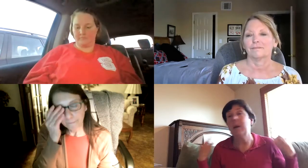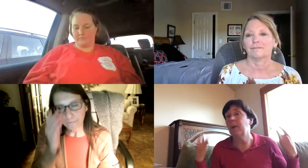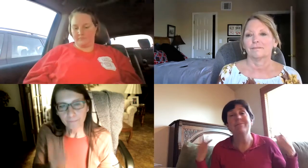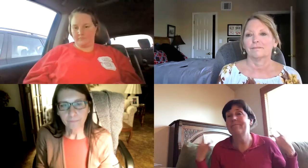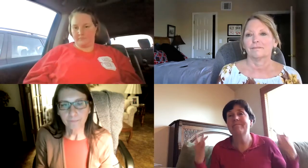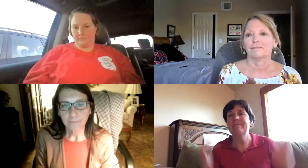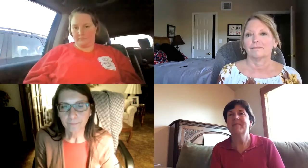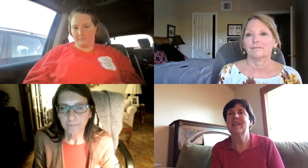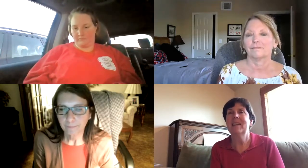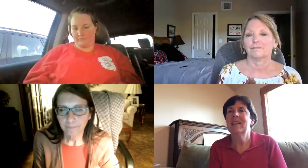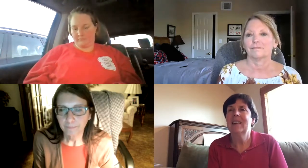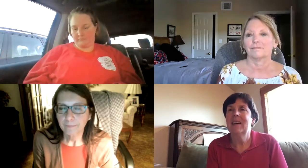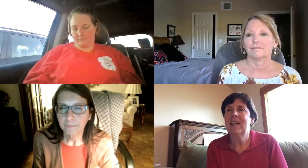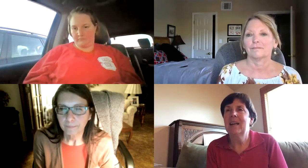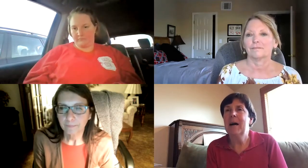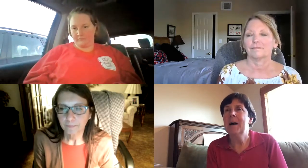Yeah, not my problem.